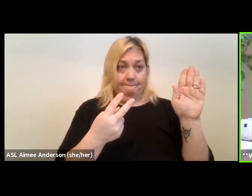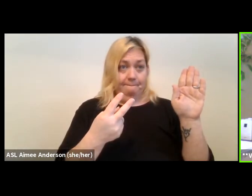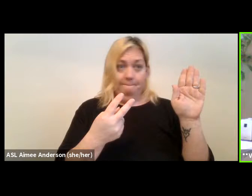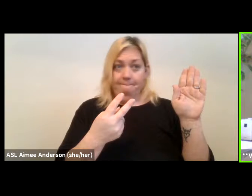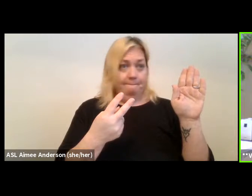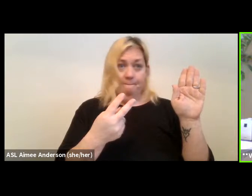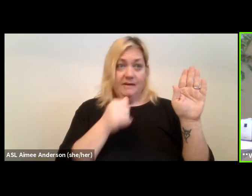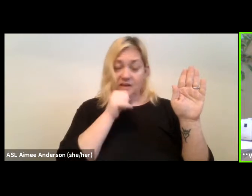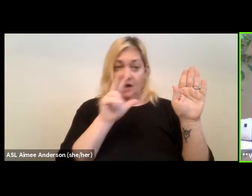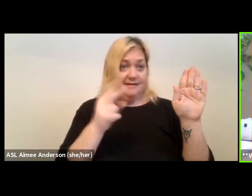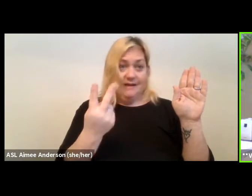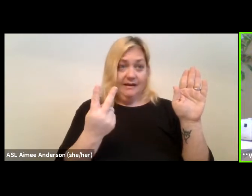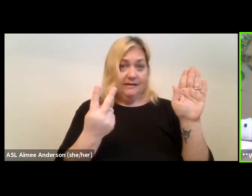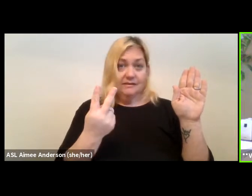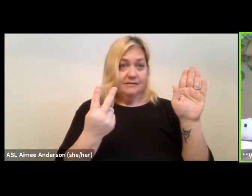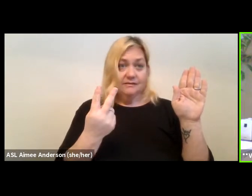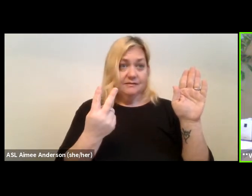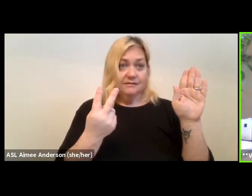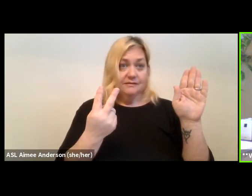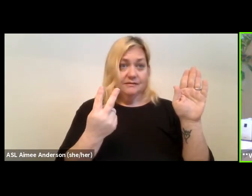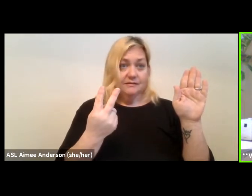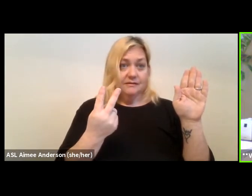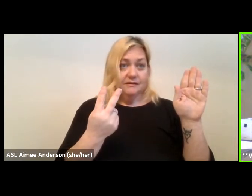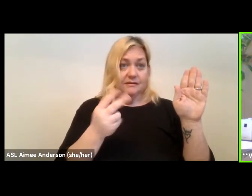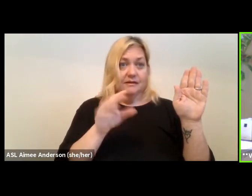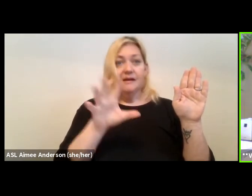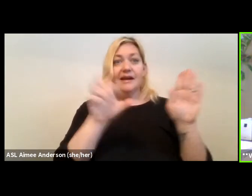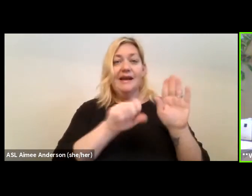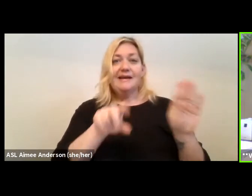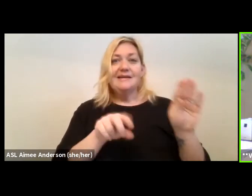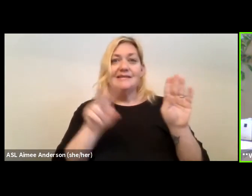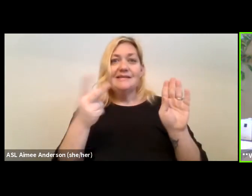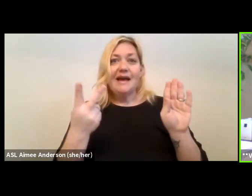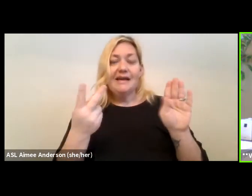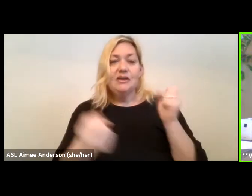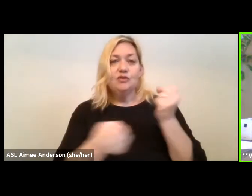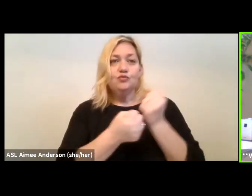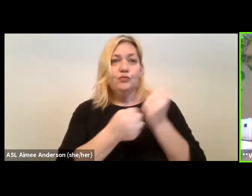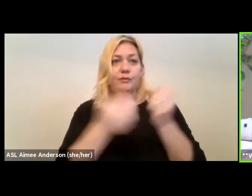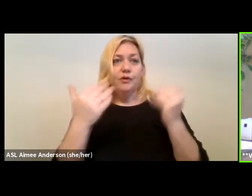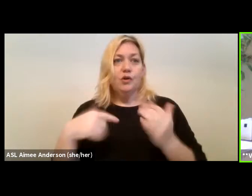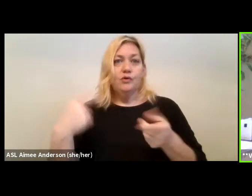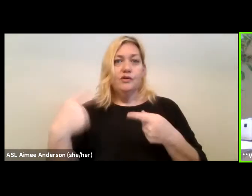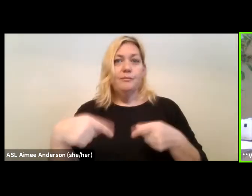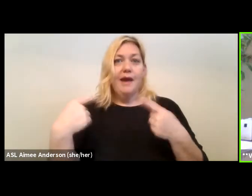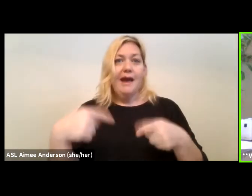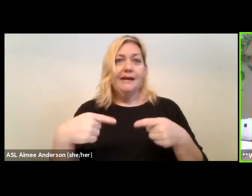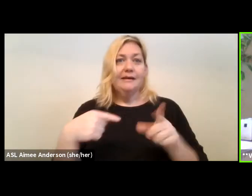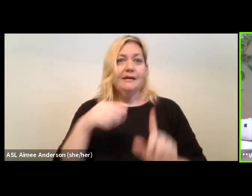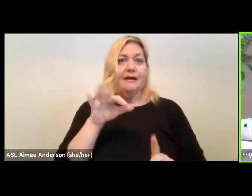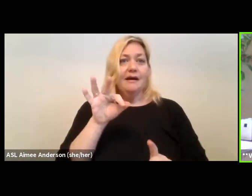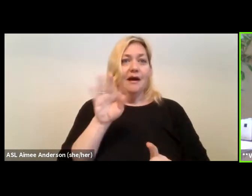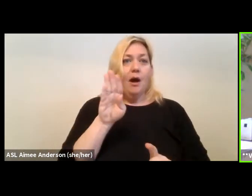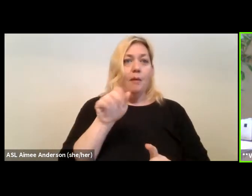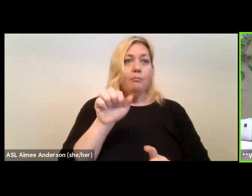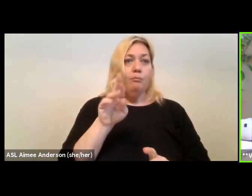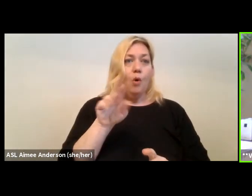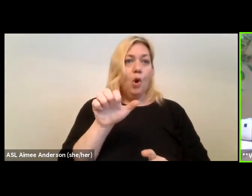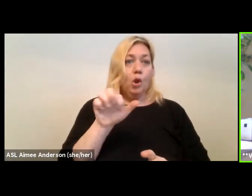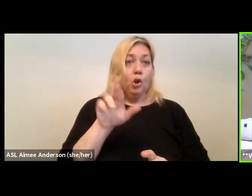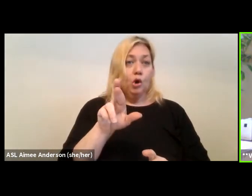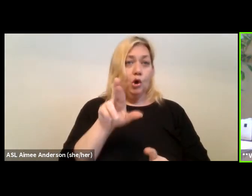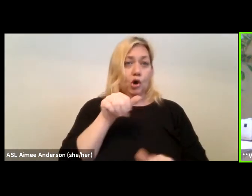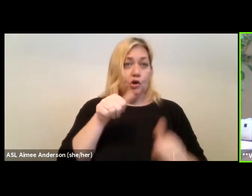No, it's not a second. Ms. Bowler, can I get a second first and then we can go to debate? Ms. Bowler, I'm assuming you are